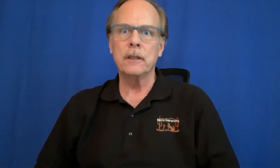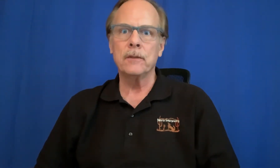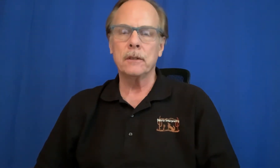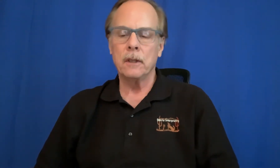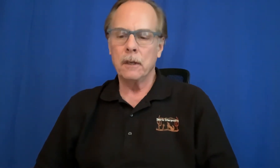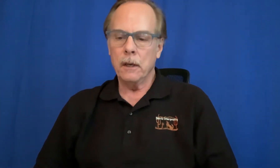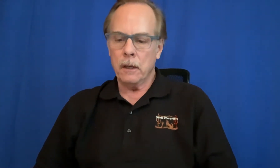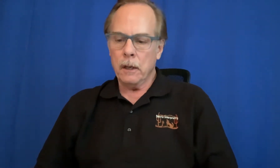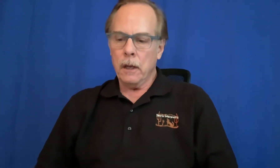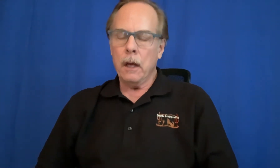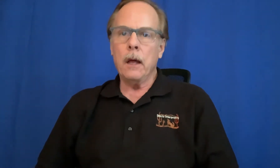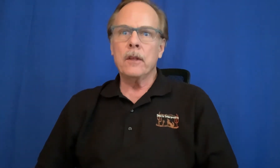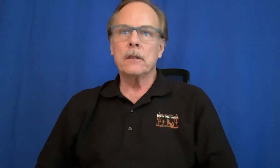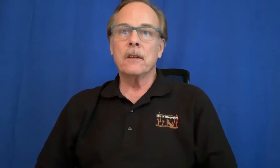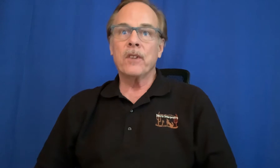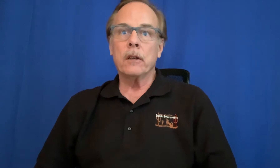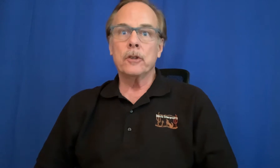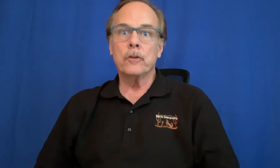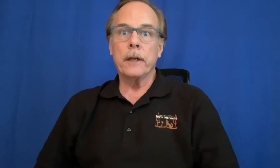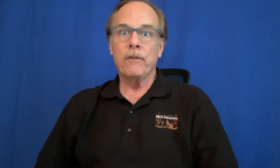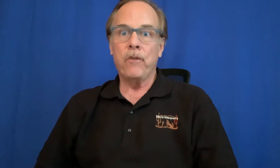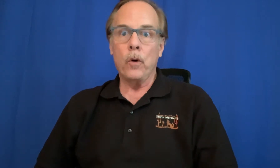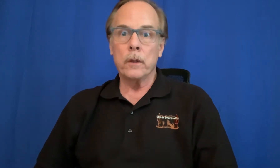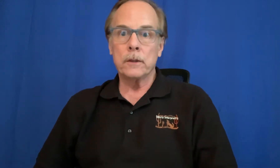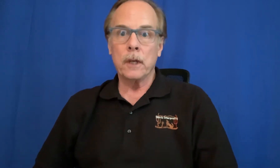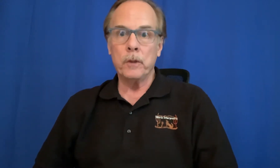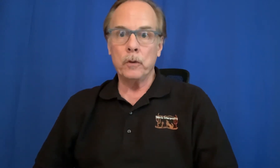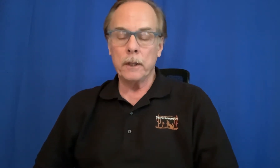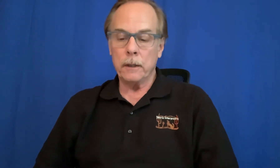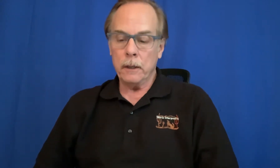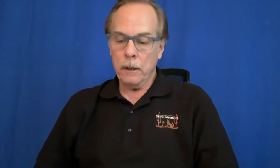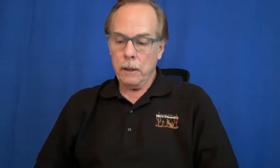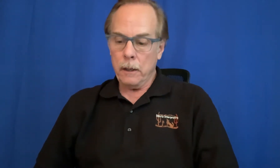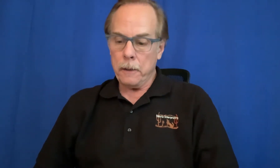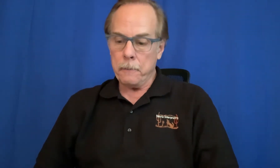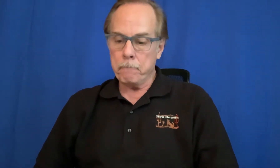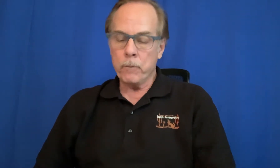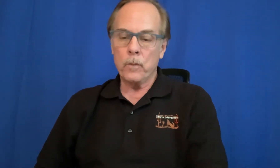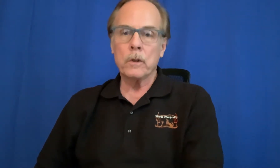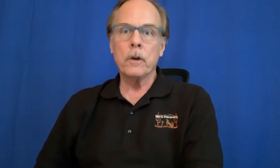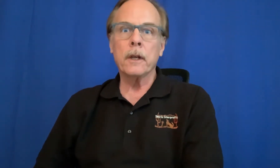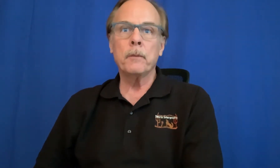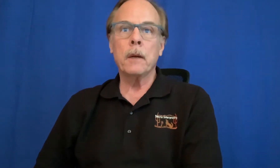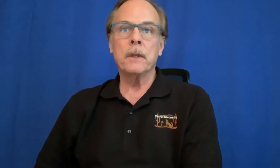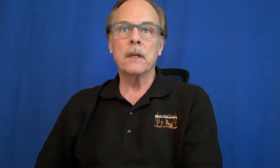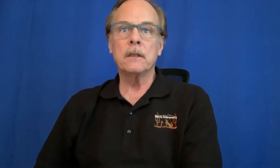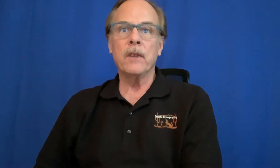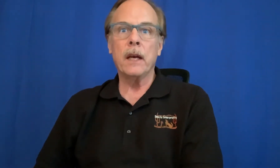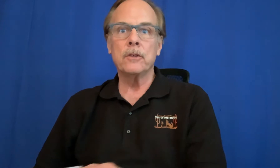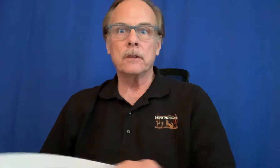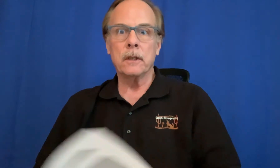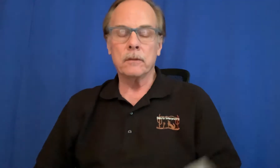adjectives. This is a fairly straightforward subunit. When we're talking about possessive adjectives,